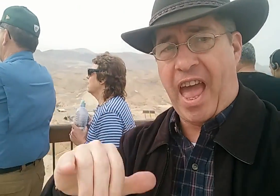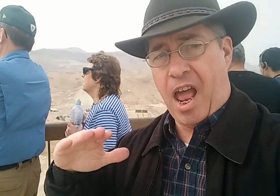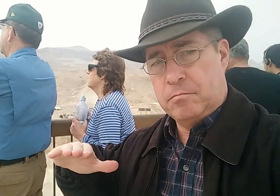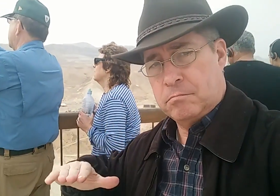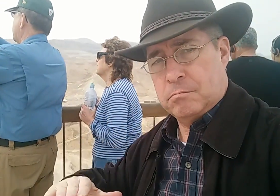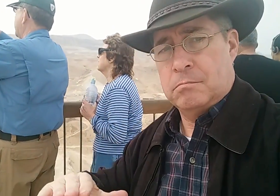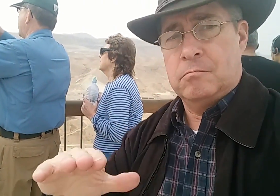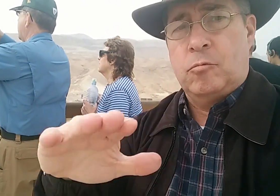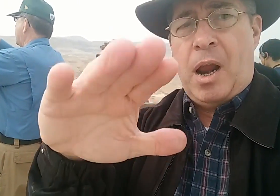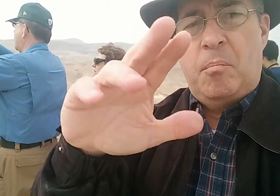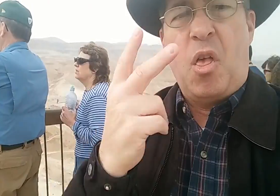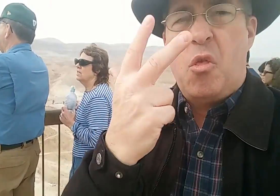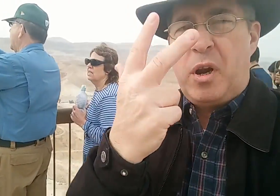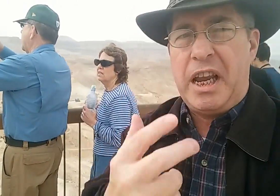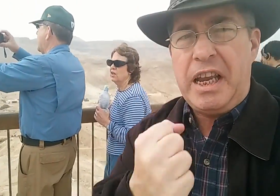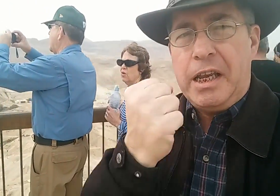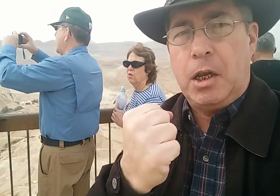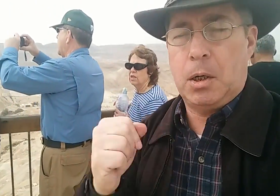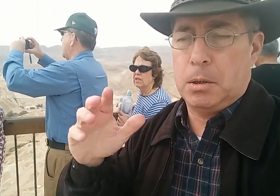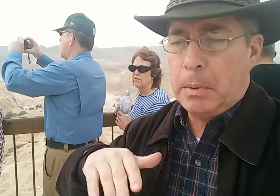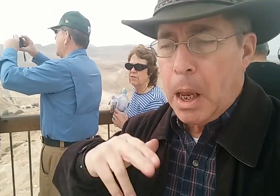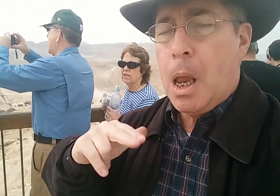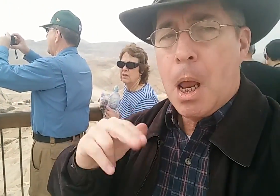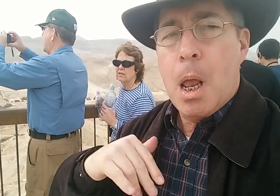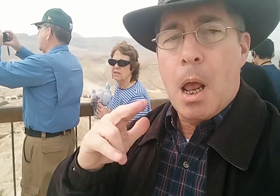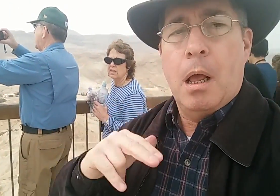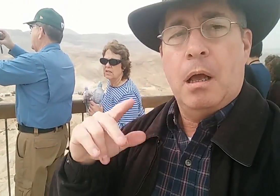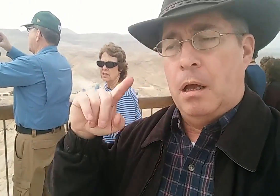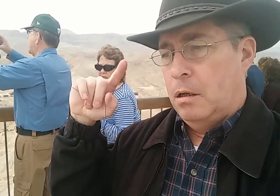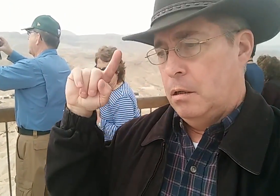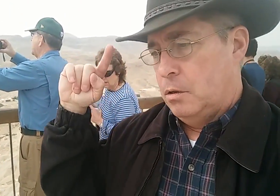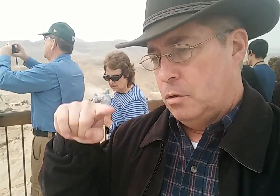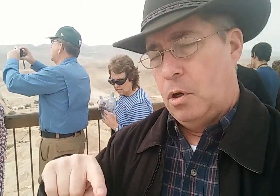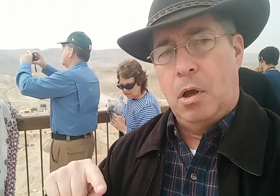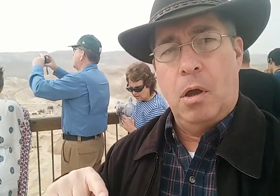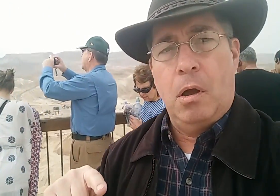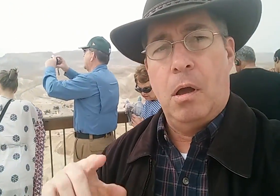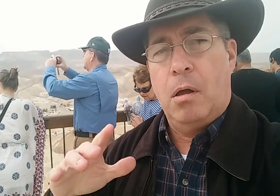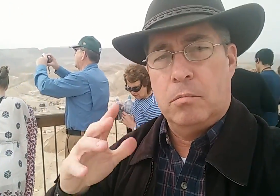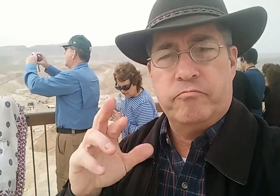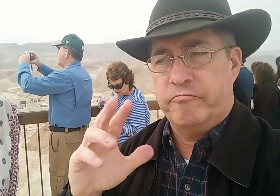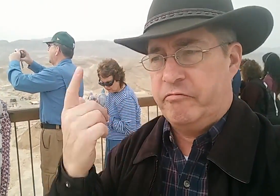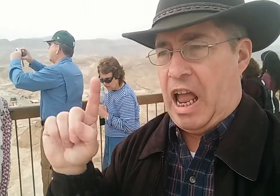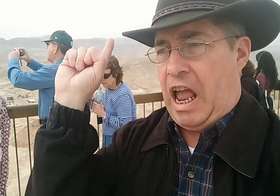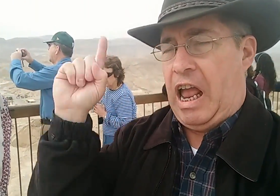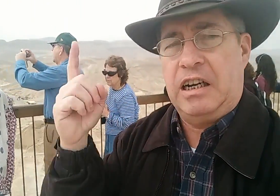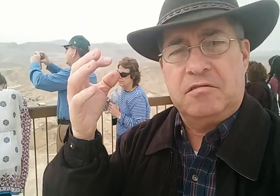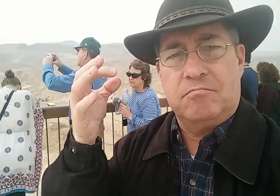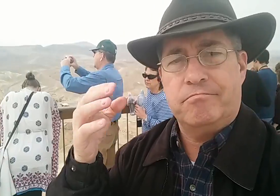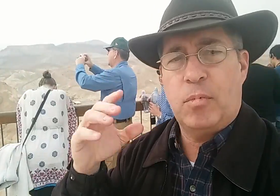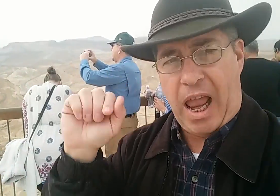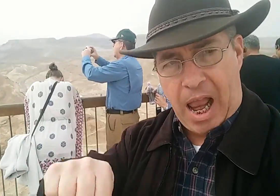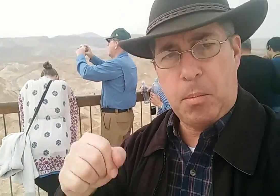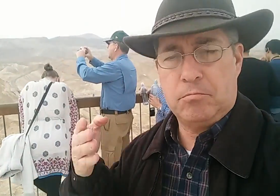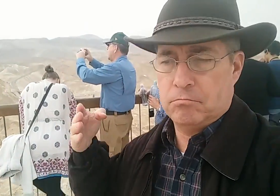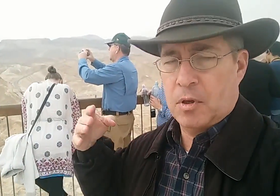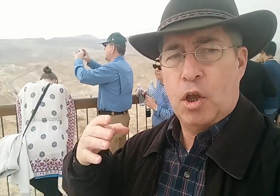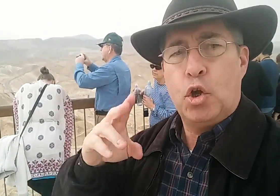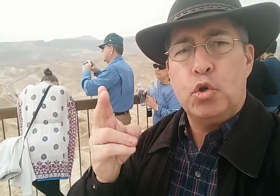So Romans built this ramp. It took them about 3 years to build the ramp to get up to the top here.